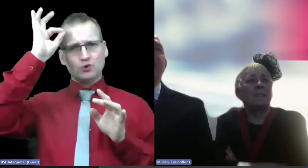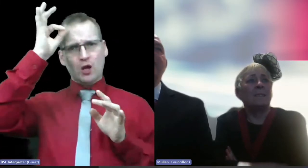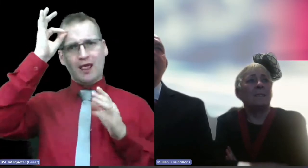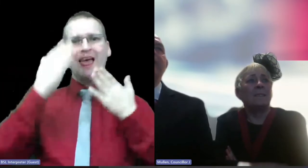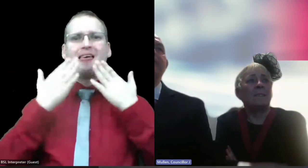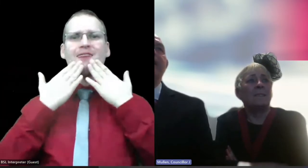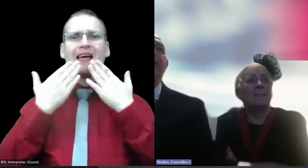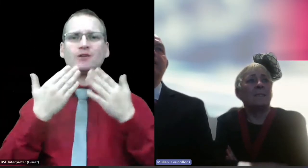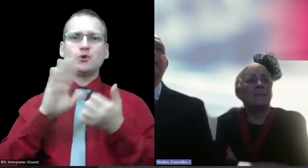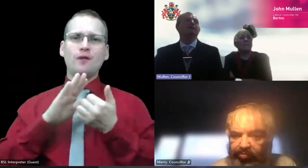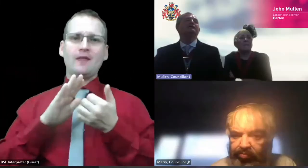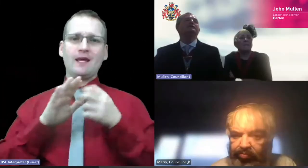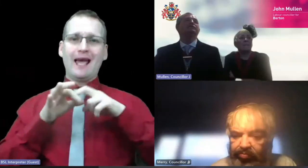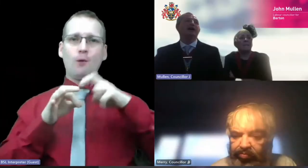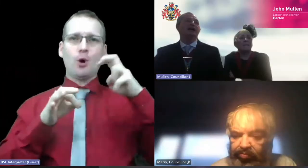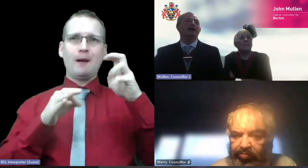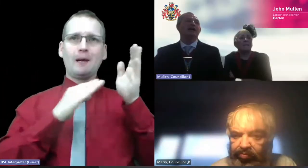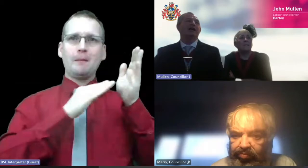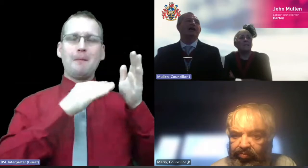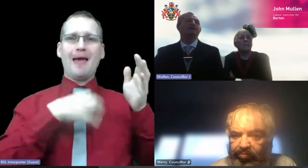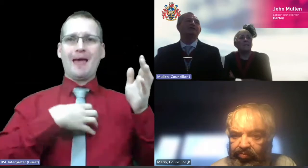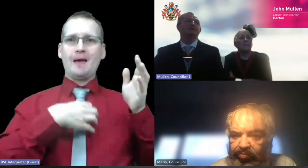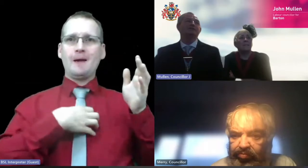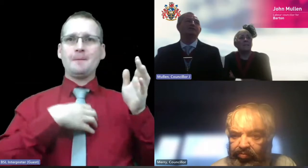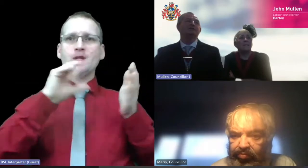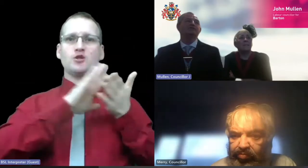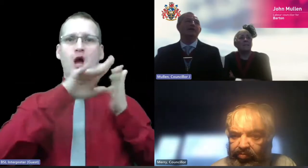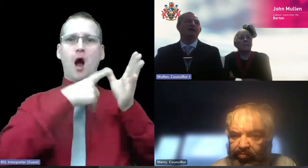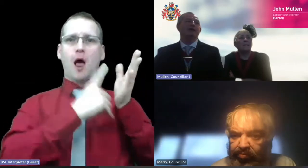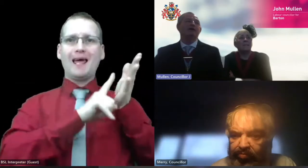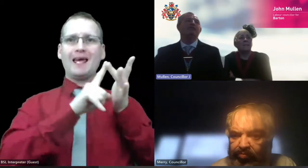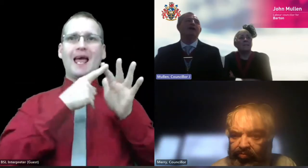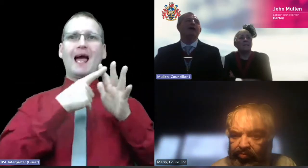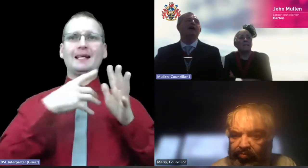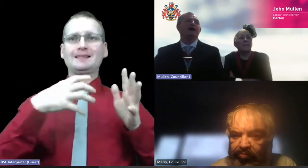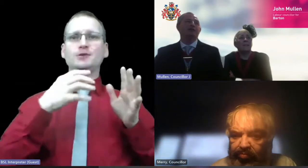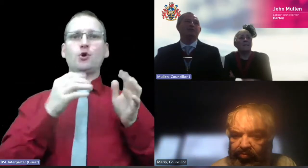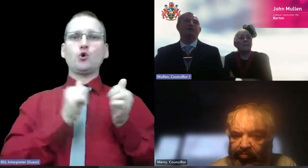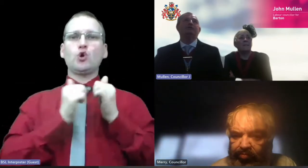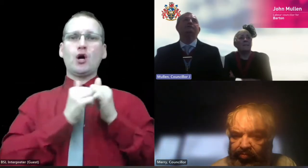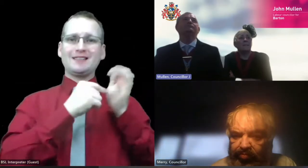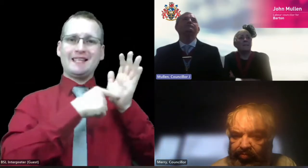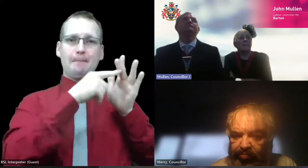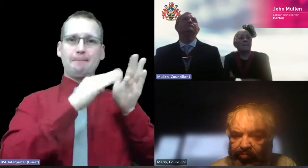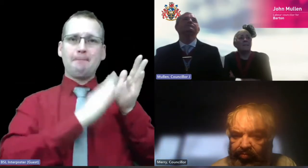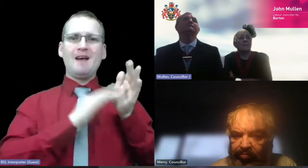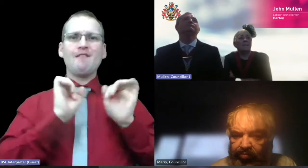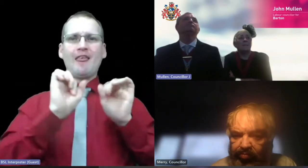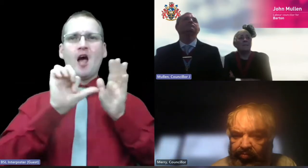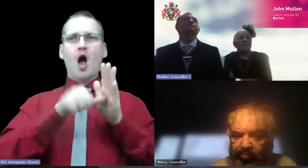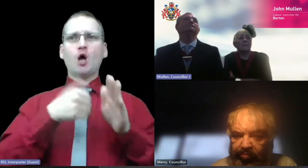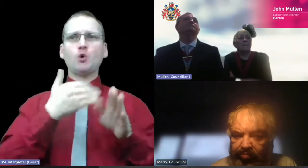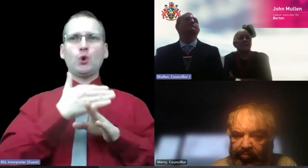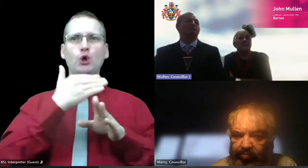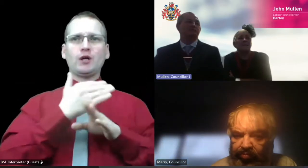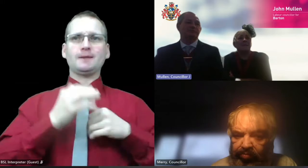to the outgoing mayor, Charlie, and his consort, Tim, for their hard work.